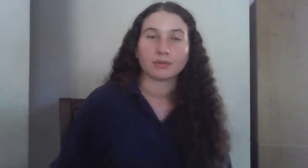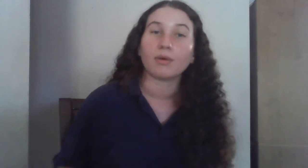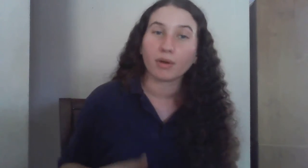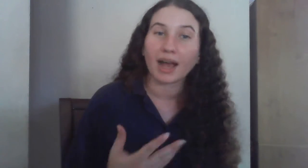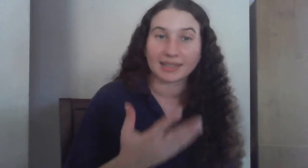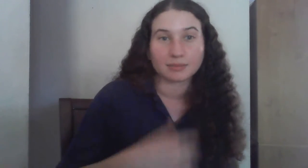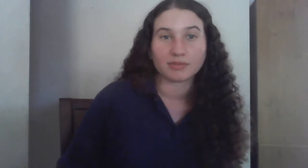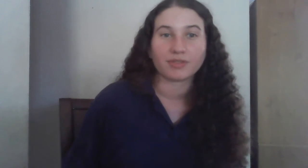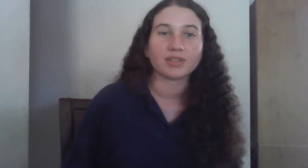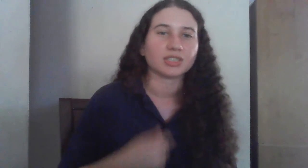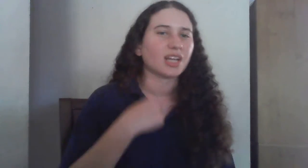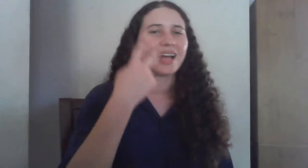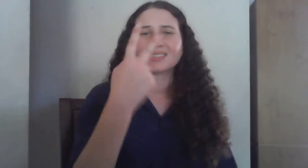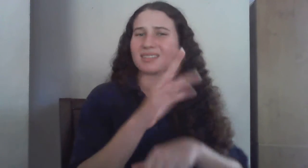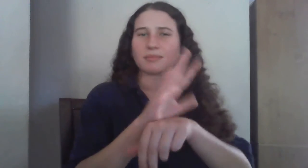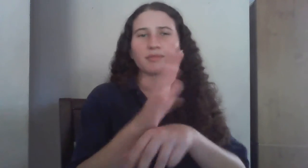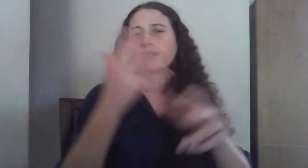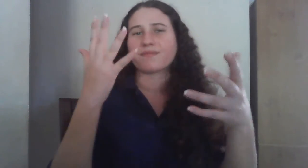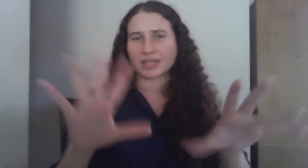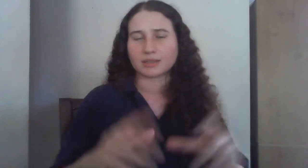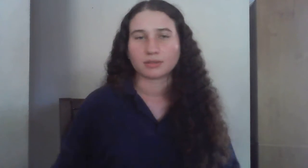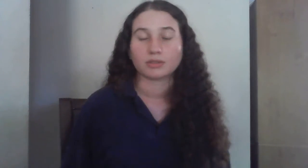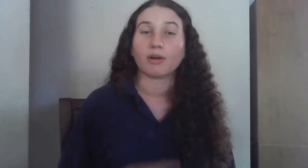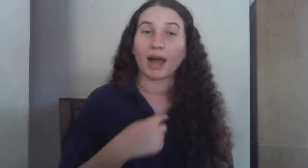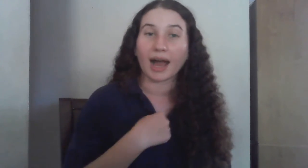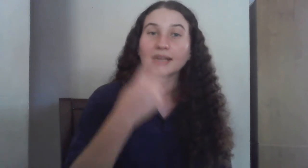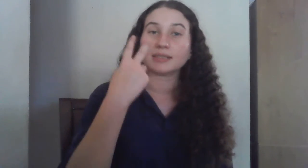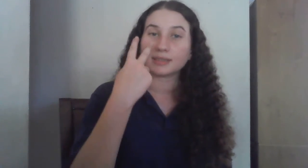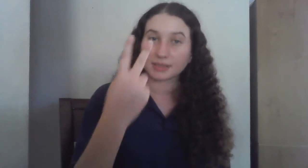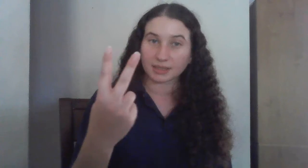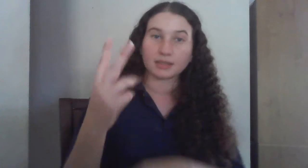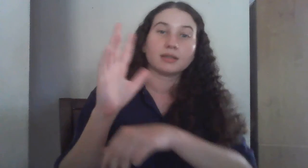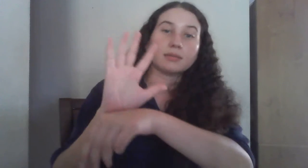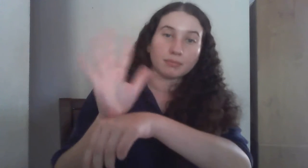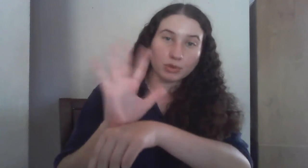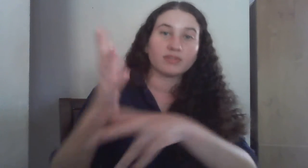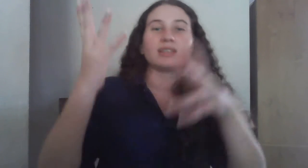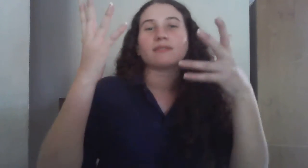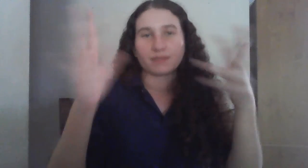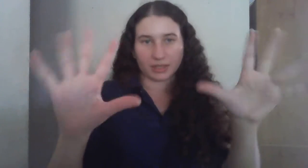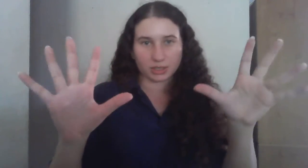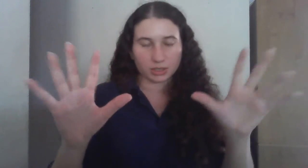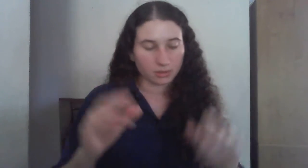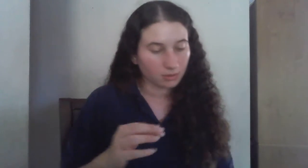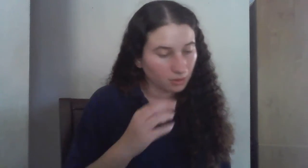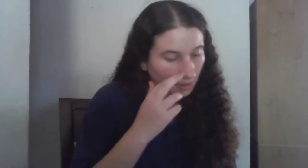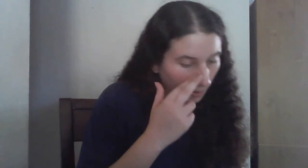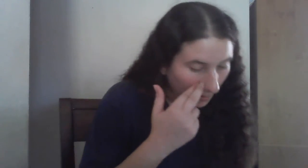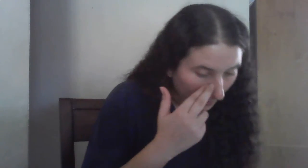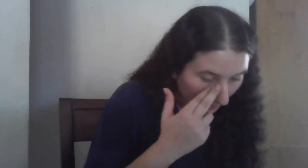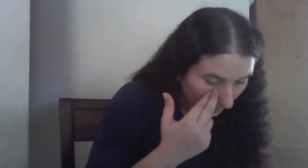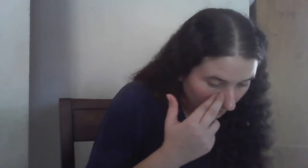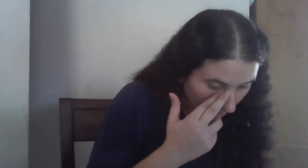Or I see movie finish. So I see movie finish. Alright,